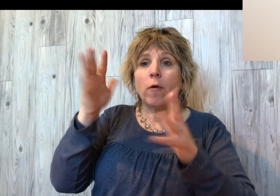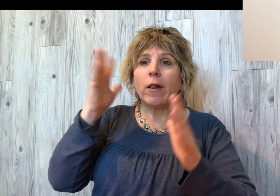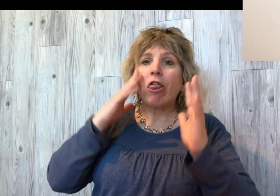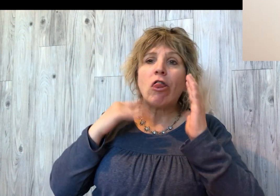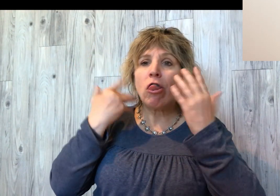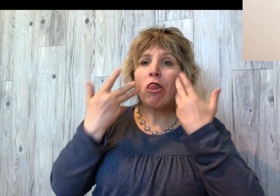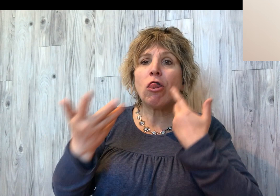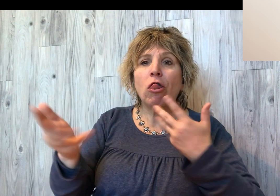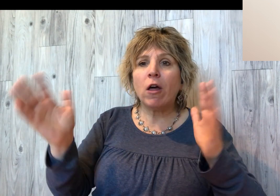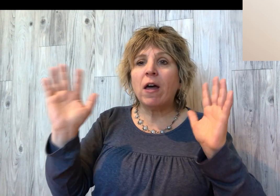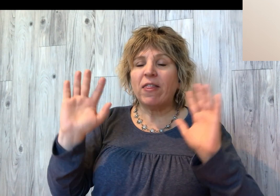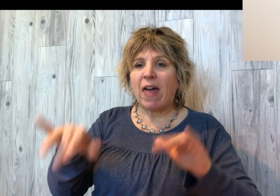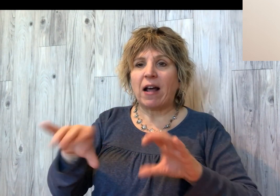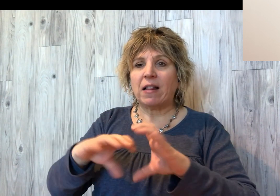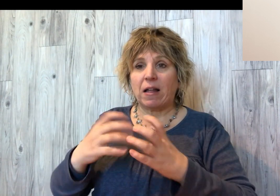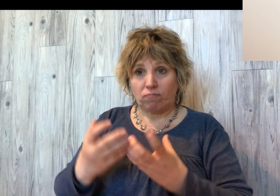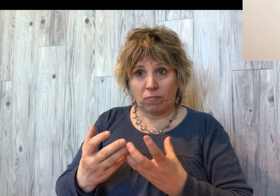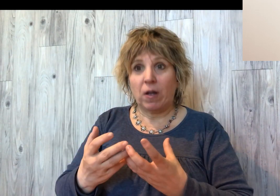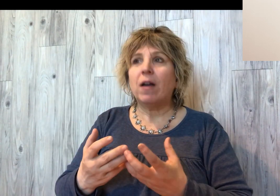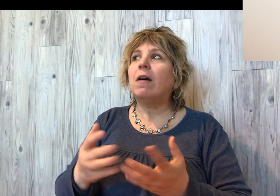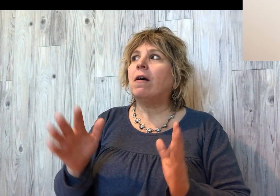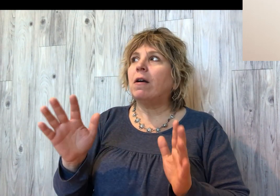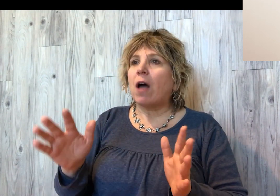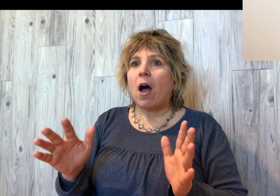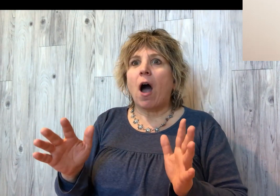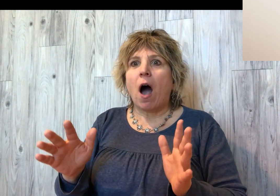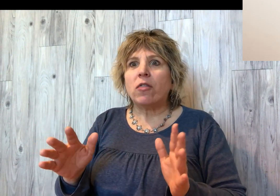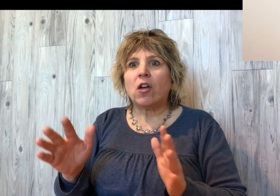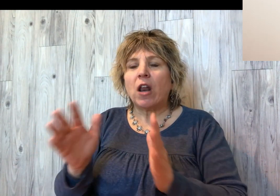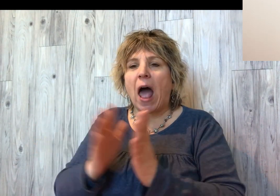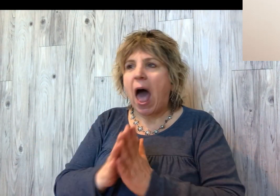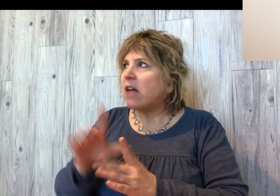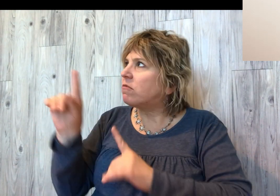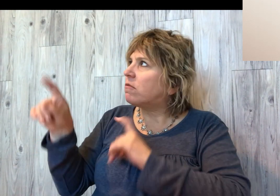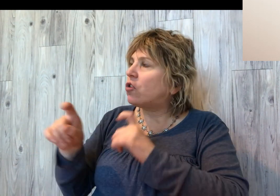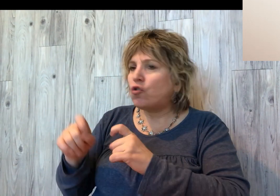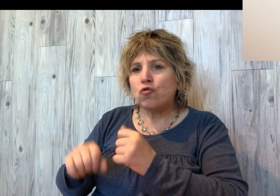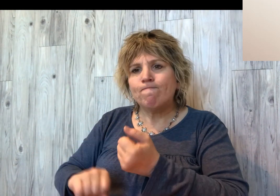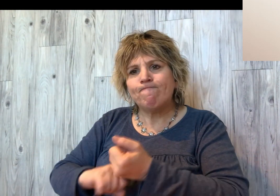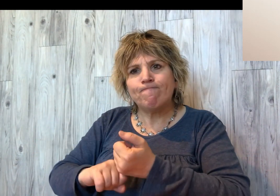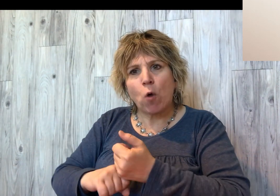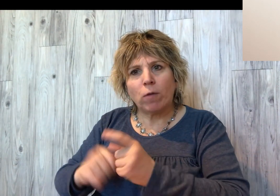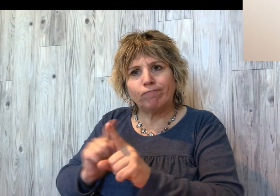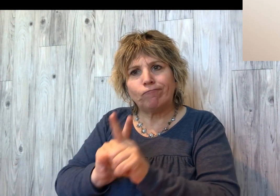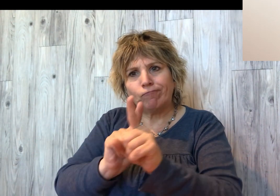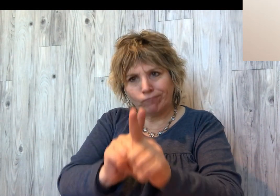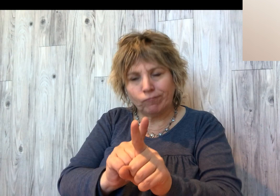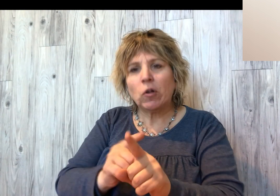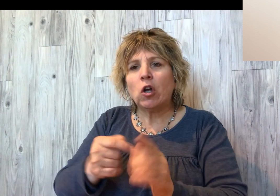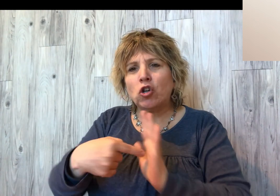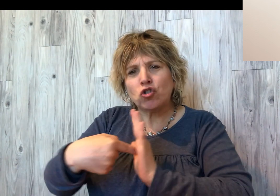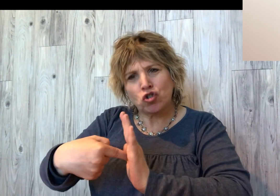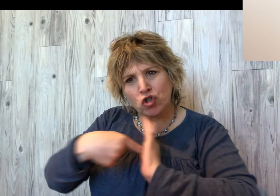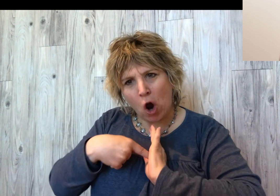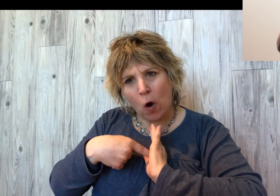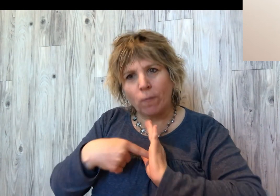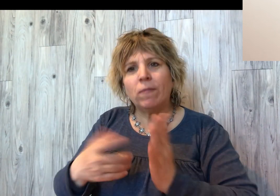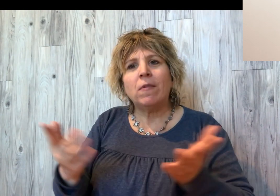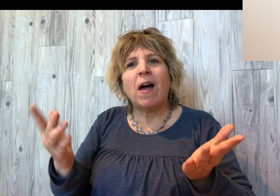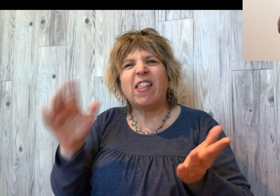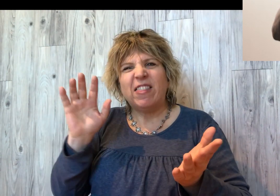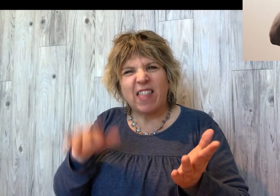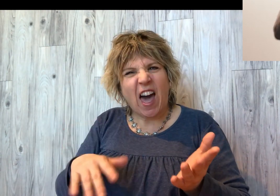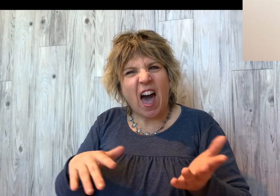who's already been through that class, or maybe gone through that class 2 or 3 times, and they're gonna ask them to guide them, them to direct them. But yet